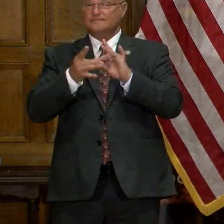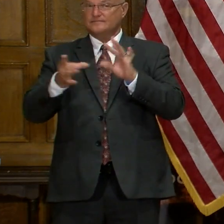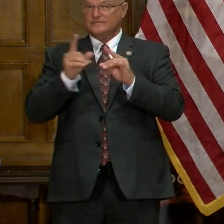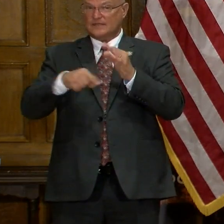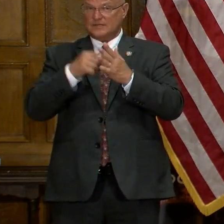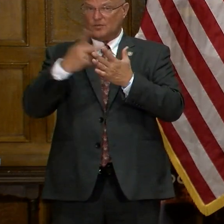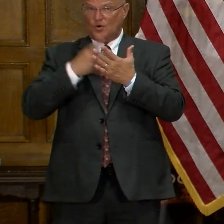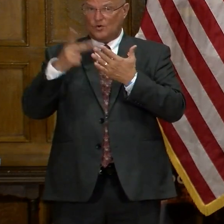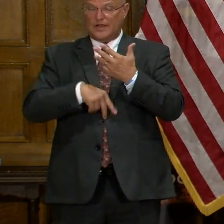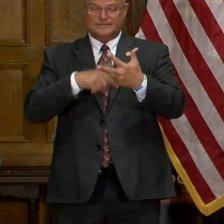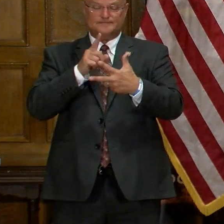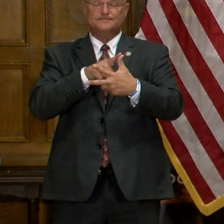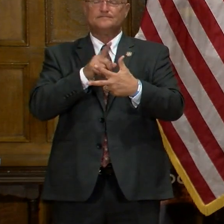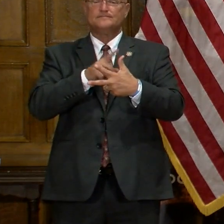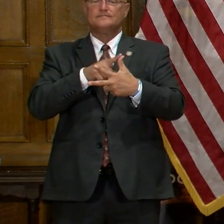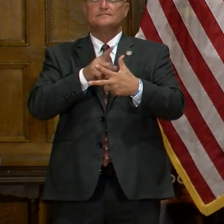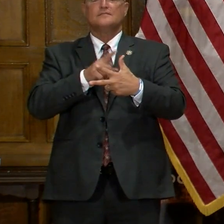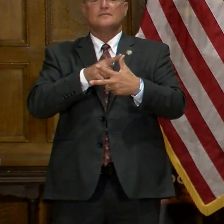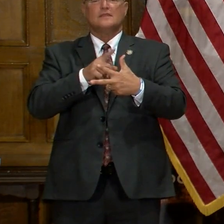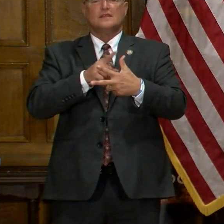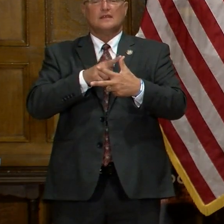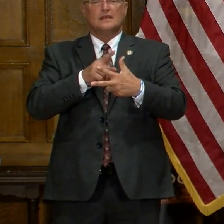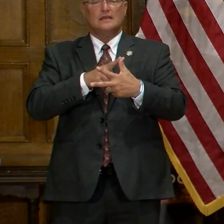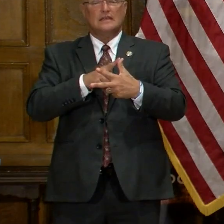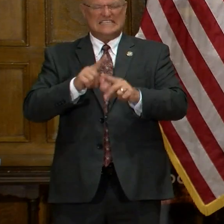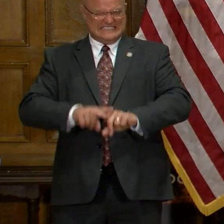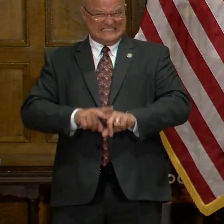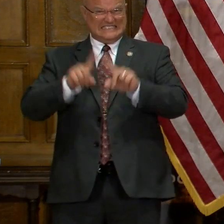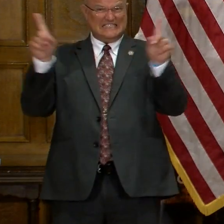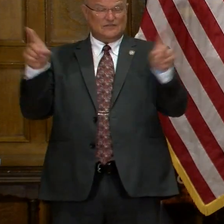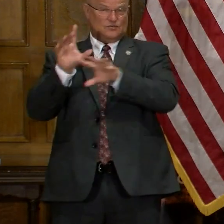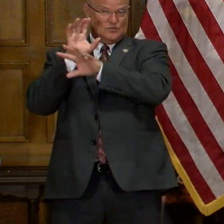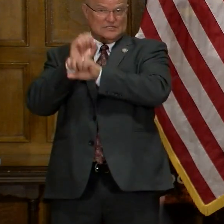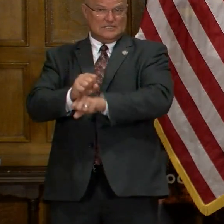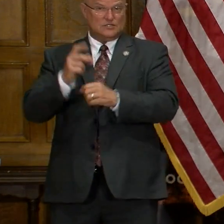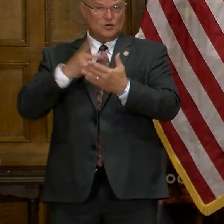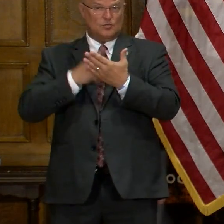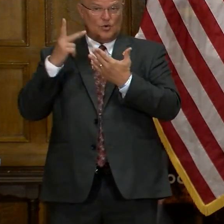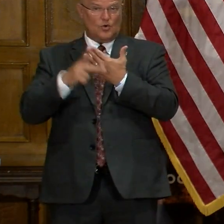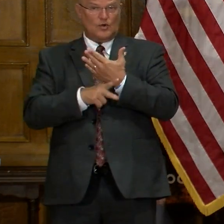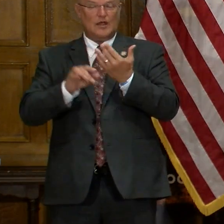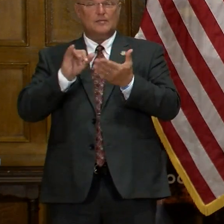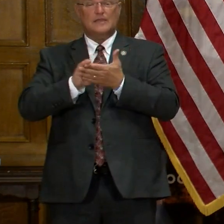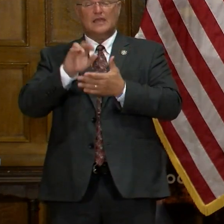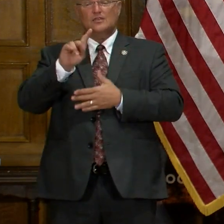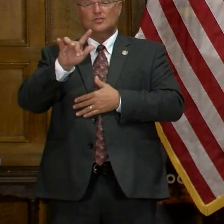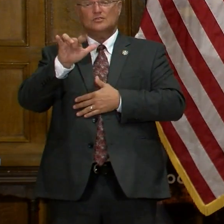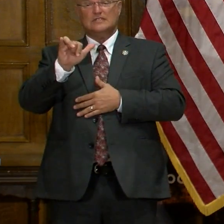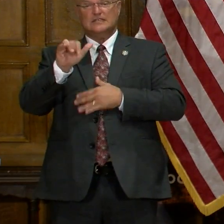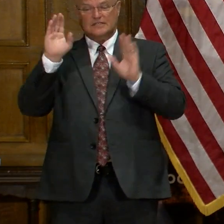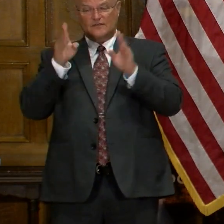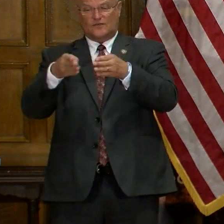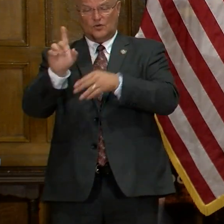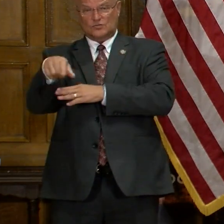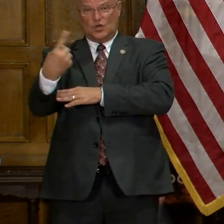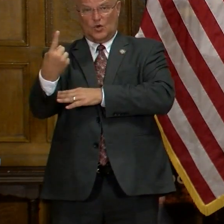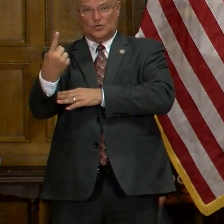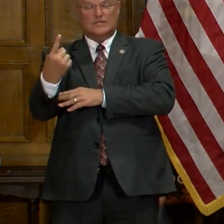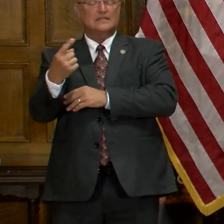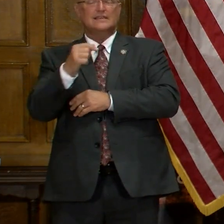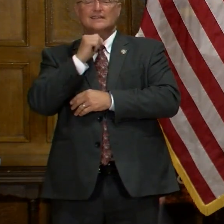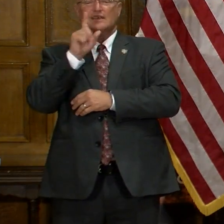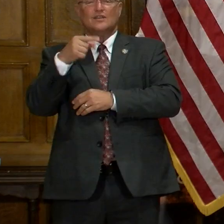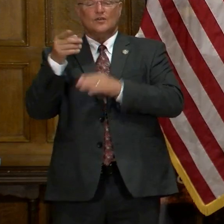particular program. One of them being that it differs from the traditional program, which is utility focused only, by not